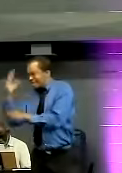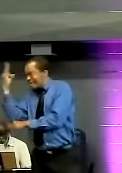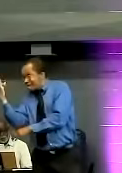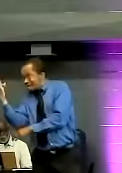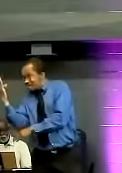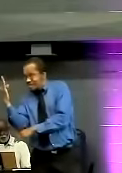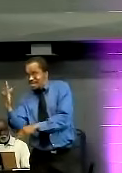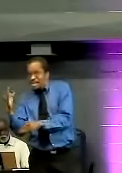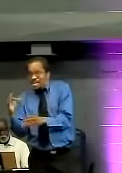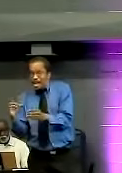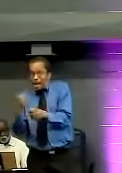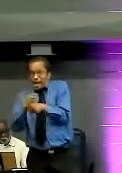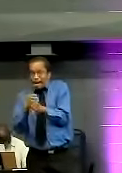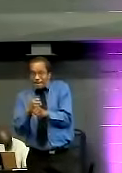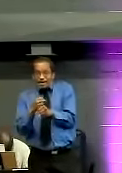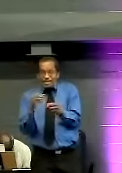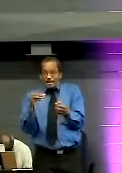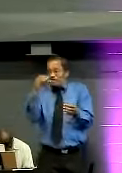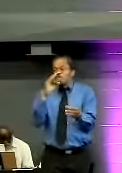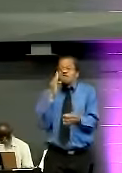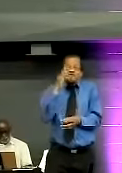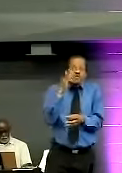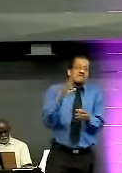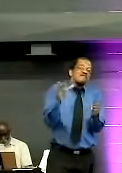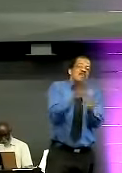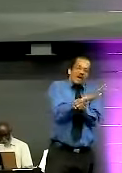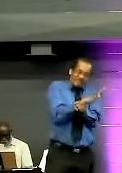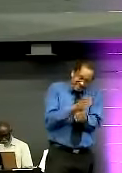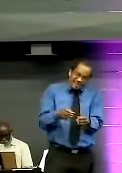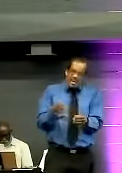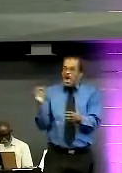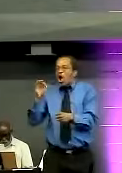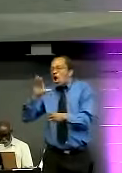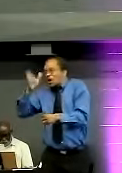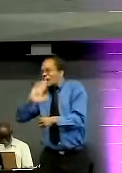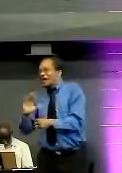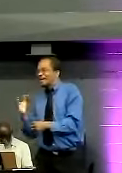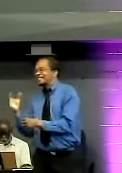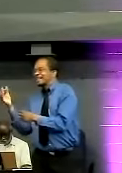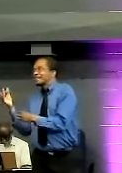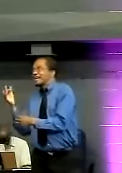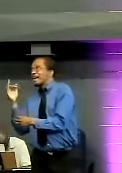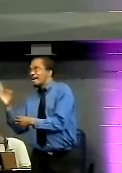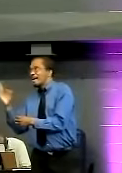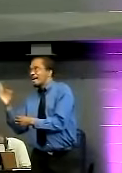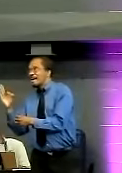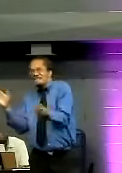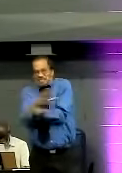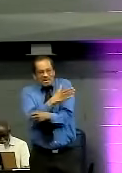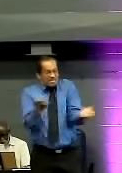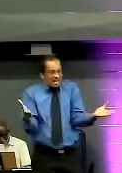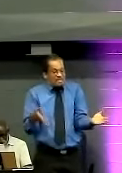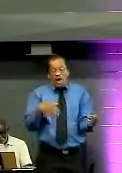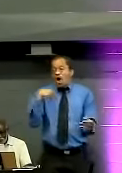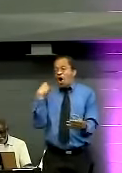F and make them fruitful. Oh, God. God can take that F and fulfill them. God, all